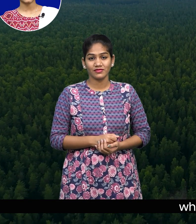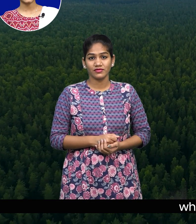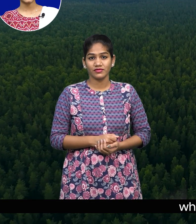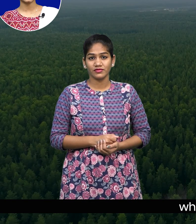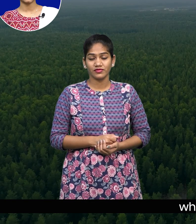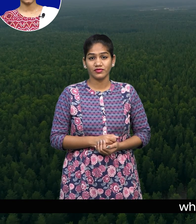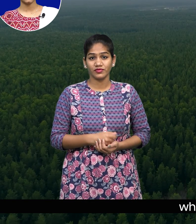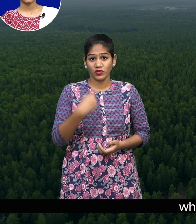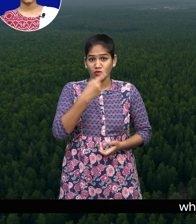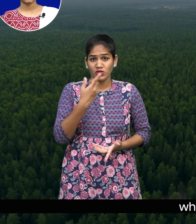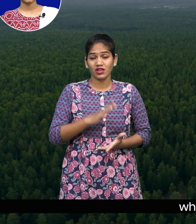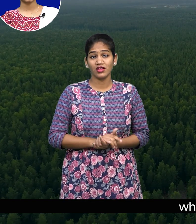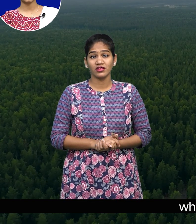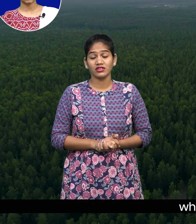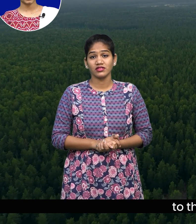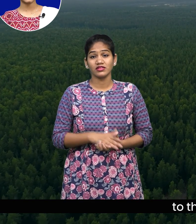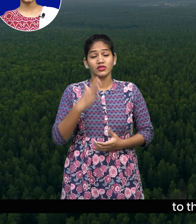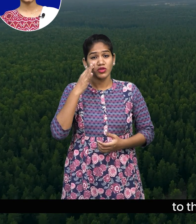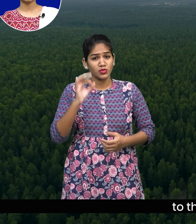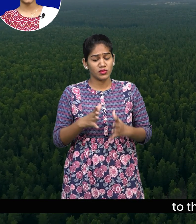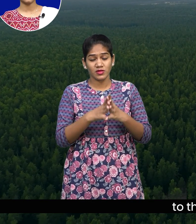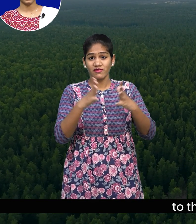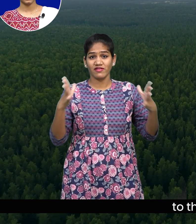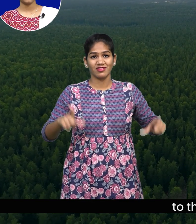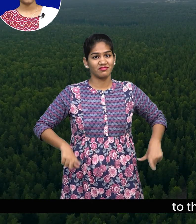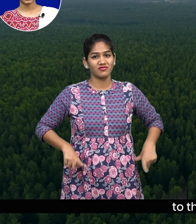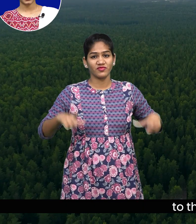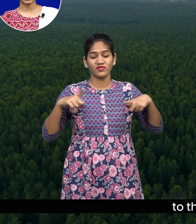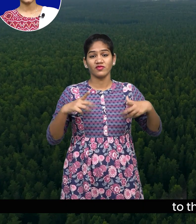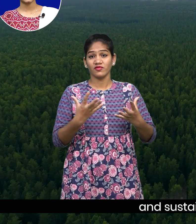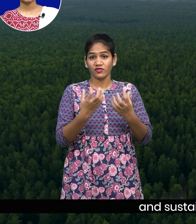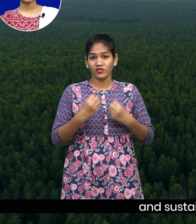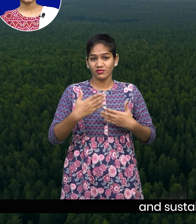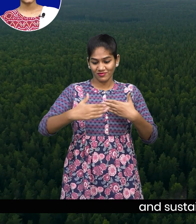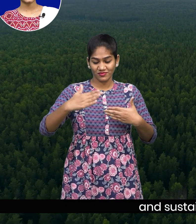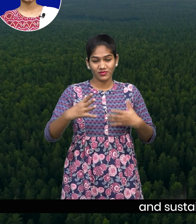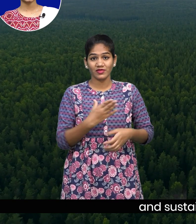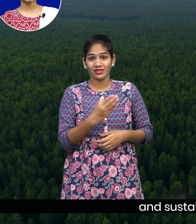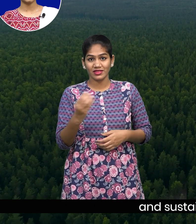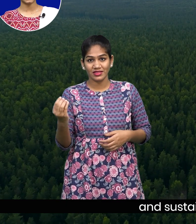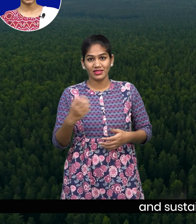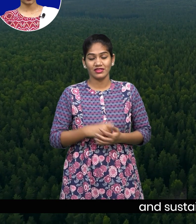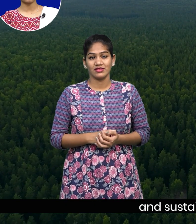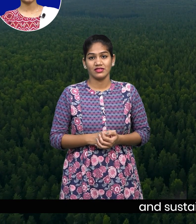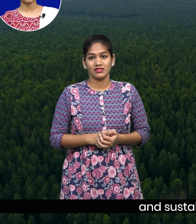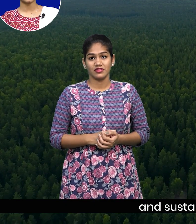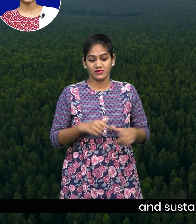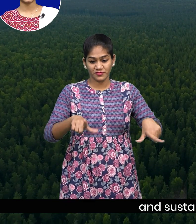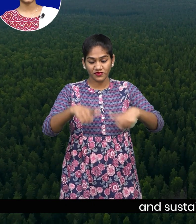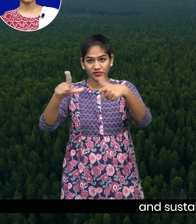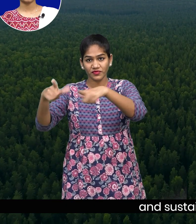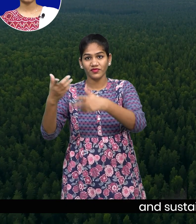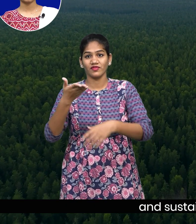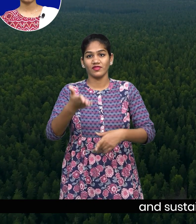who are integral to the very survival and sustainability of the